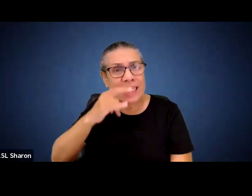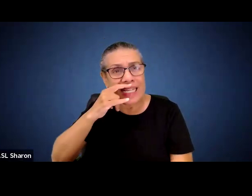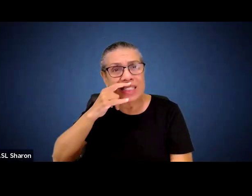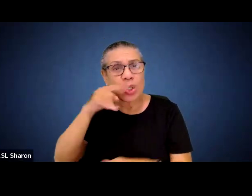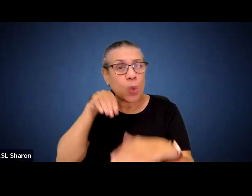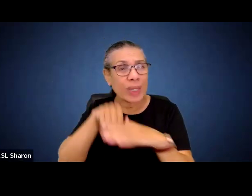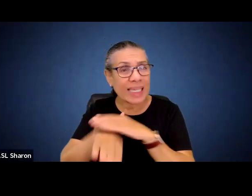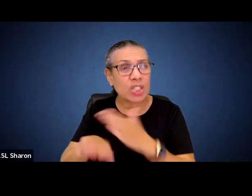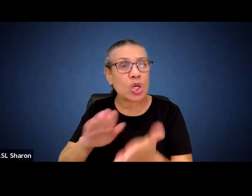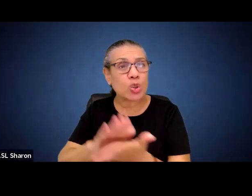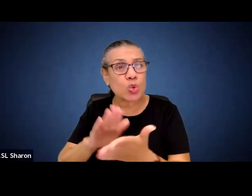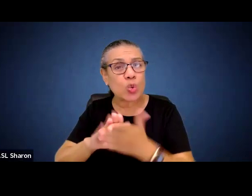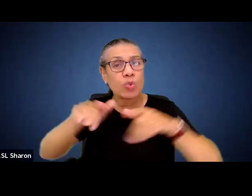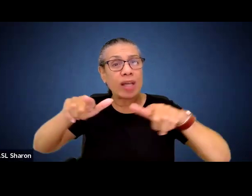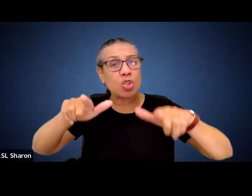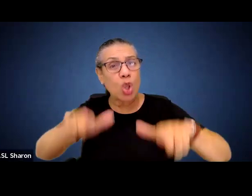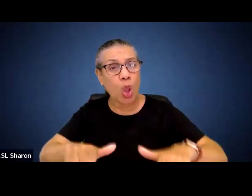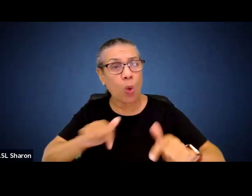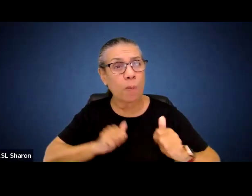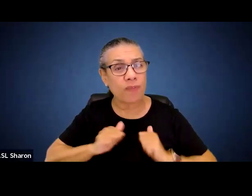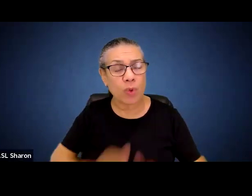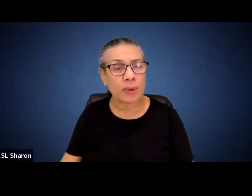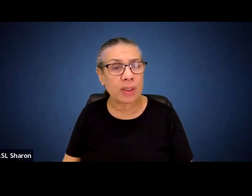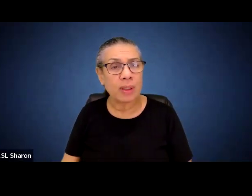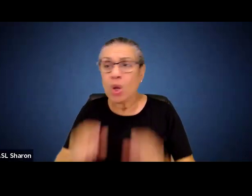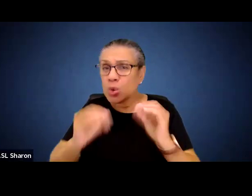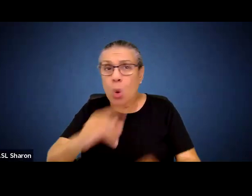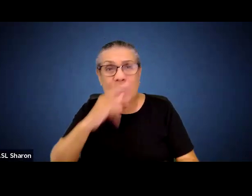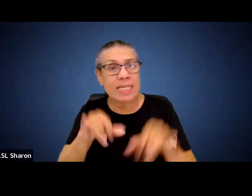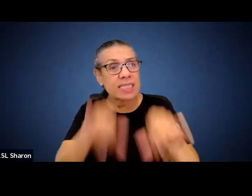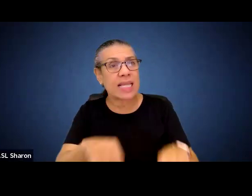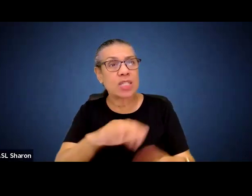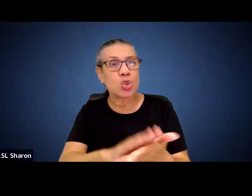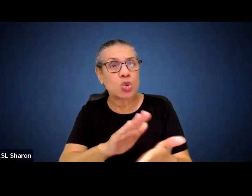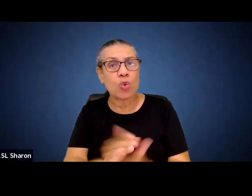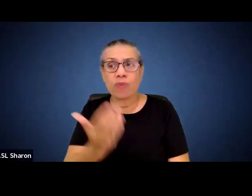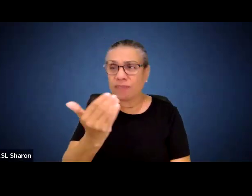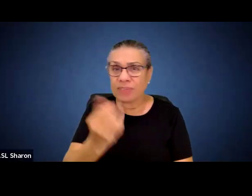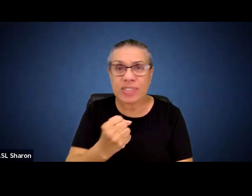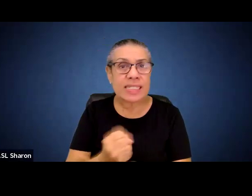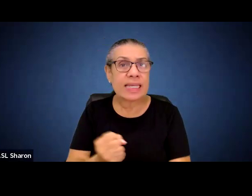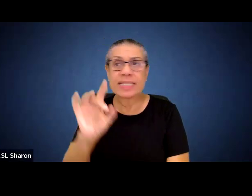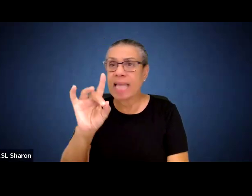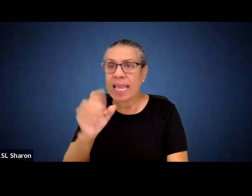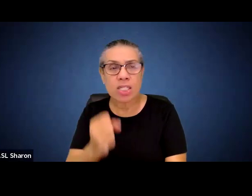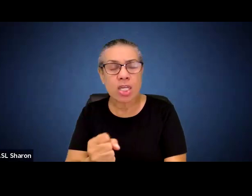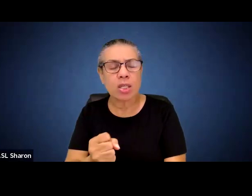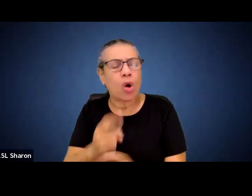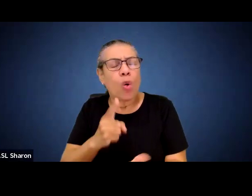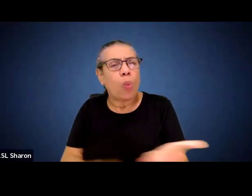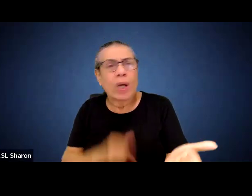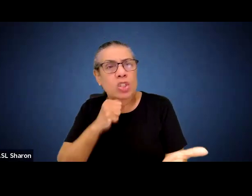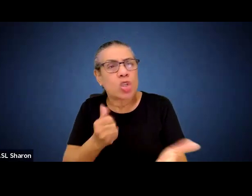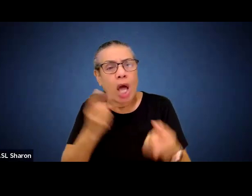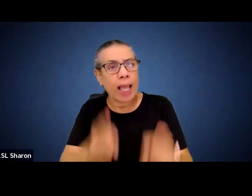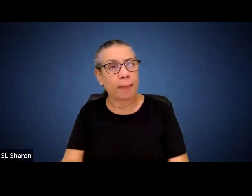to be underperforming? No kid stays in any building for 15 years, 6 years, 8 years. So what's not happening?